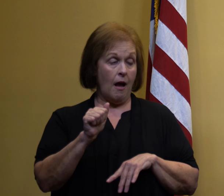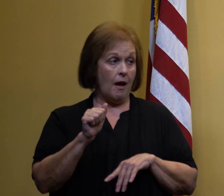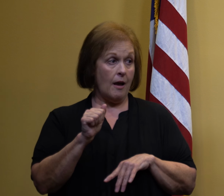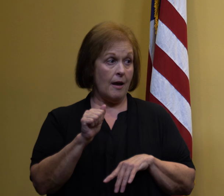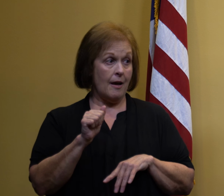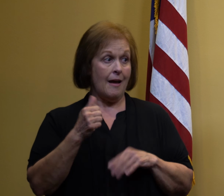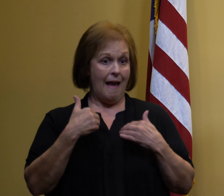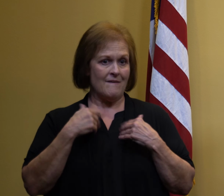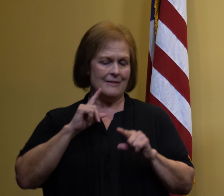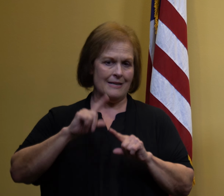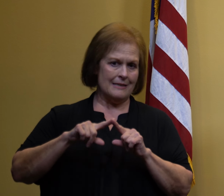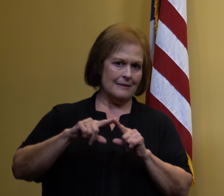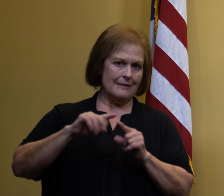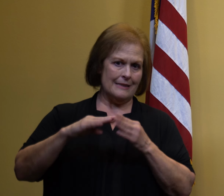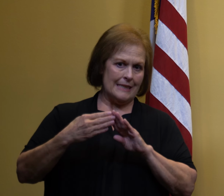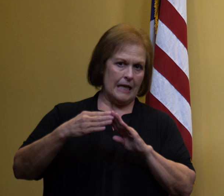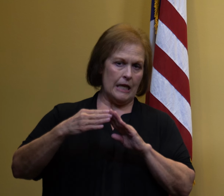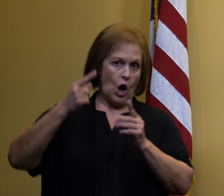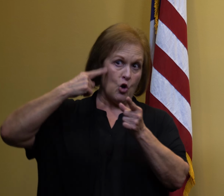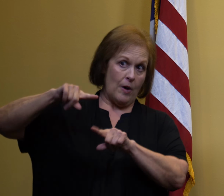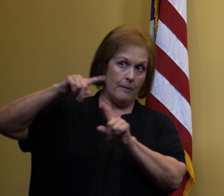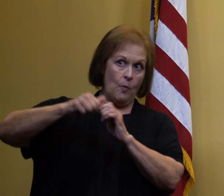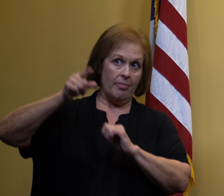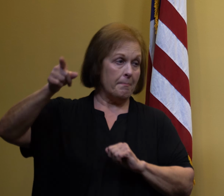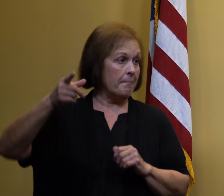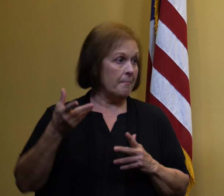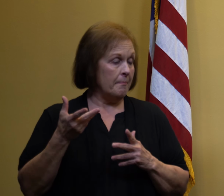having sister city agreements in South Korea.